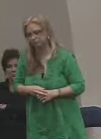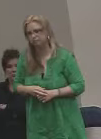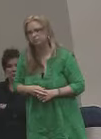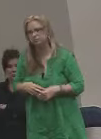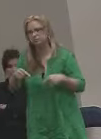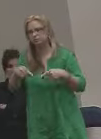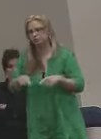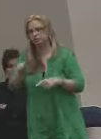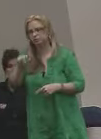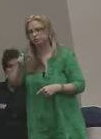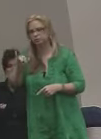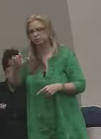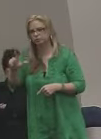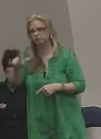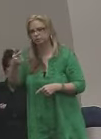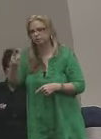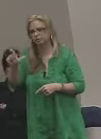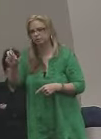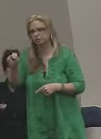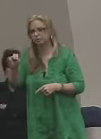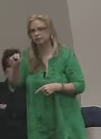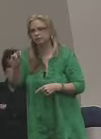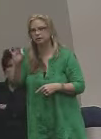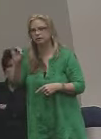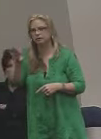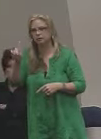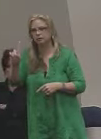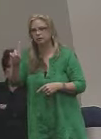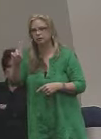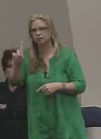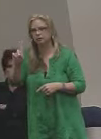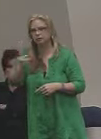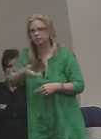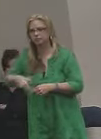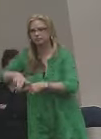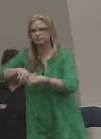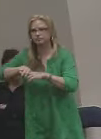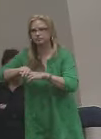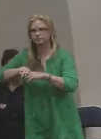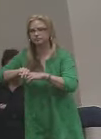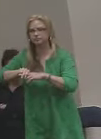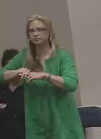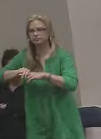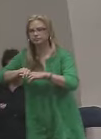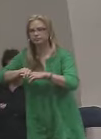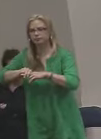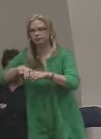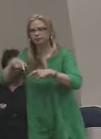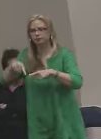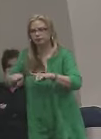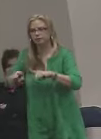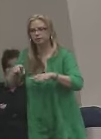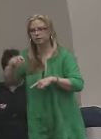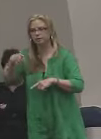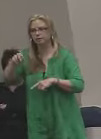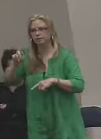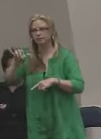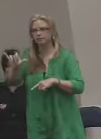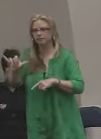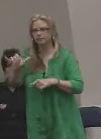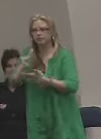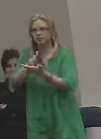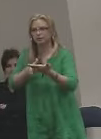During the trial, Glenn Ford took the stand in the penalty phase and testified